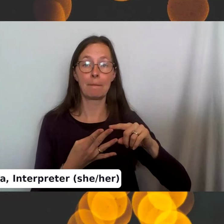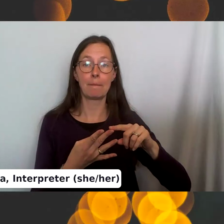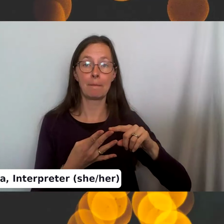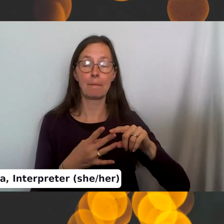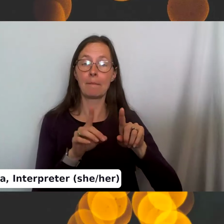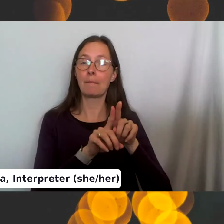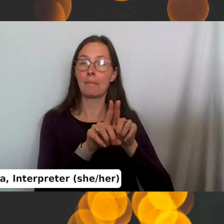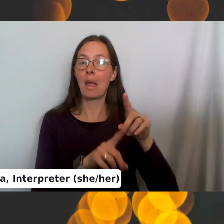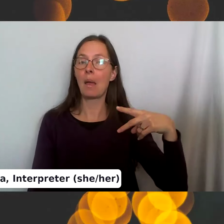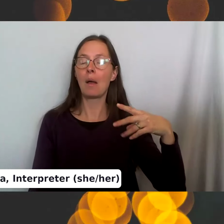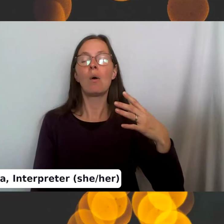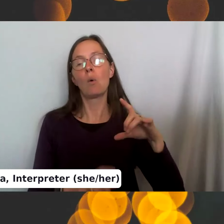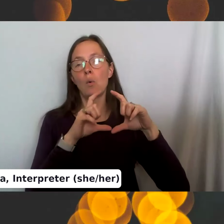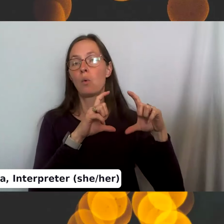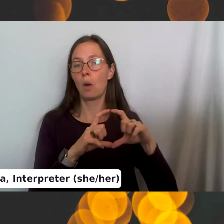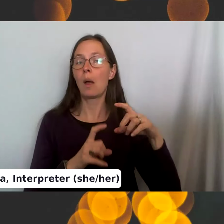pentacles or coins,